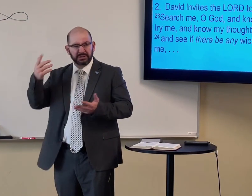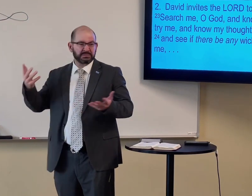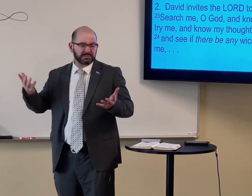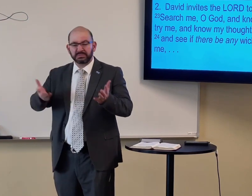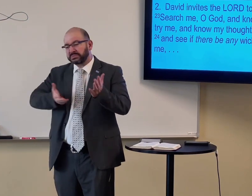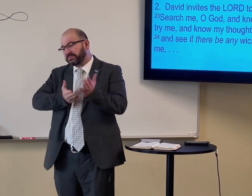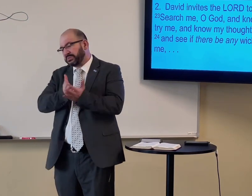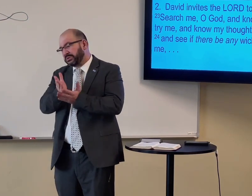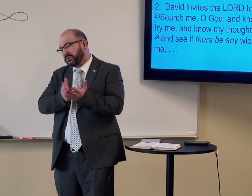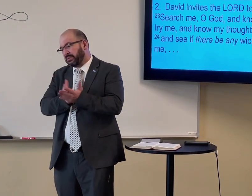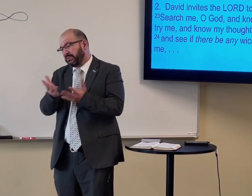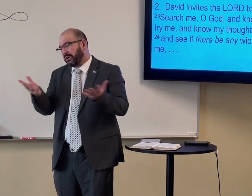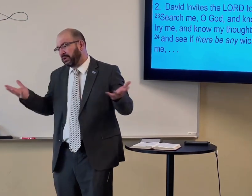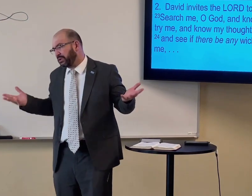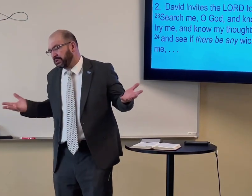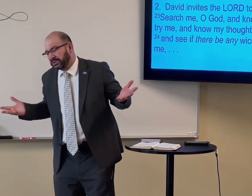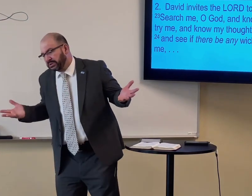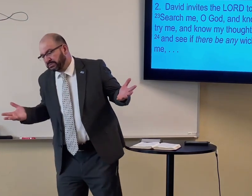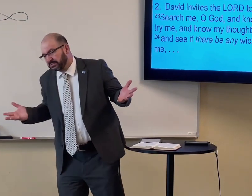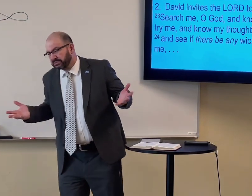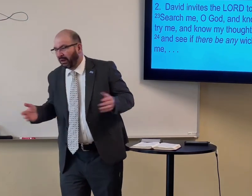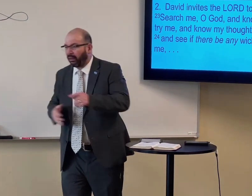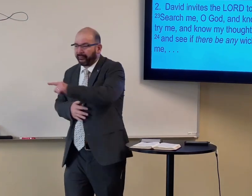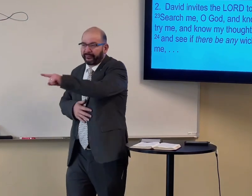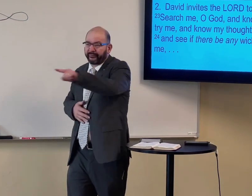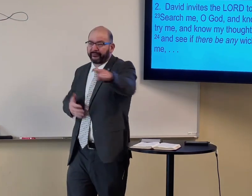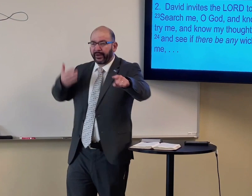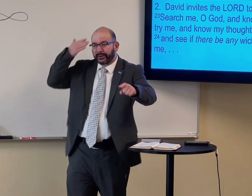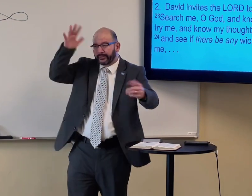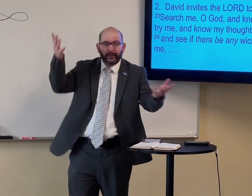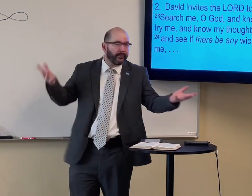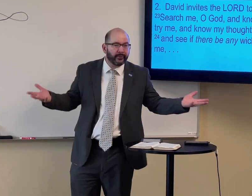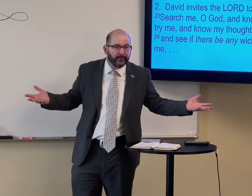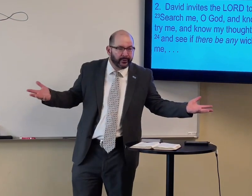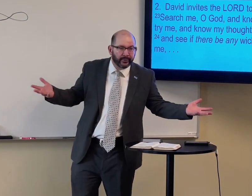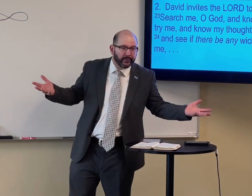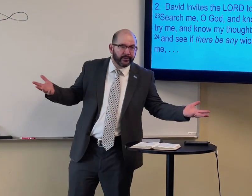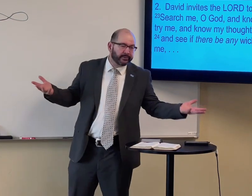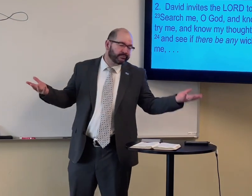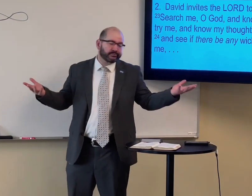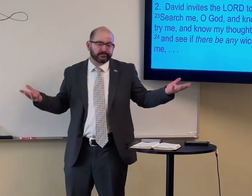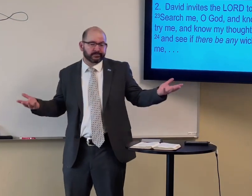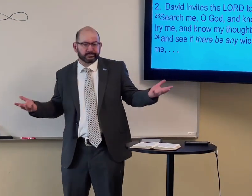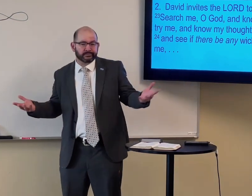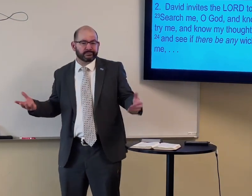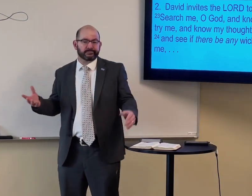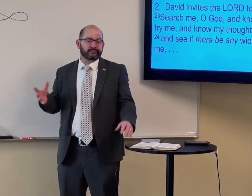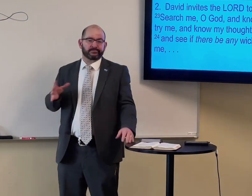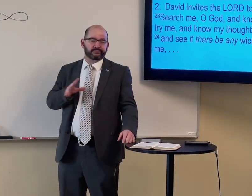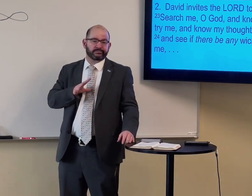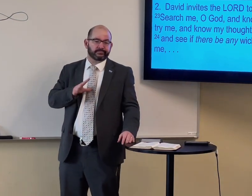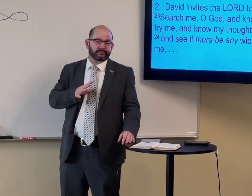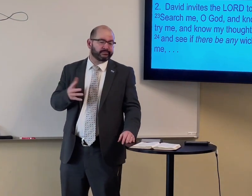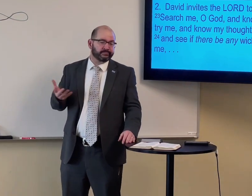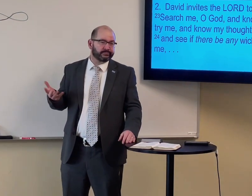It's okay to have a bad thought. It's okay. Yeah, everybody else does, right? And they're